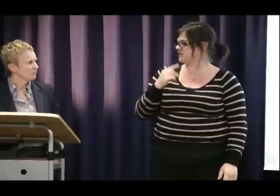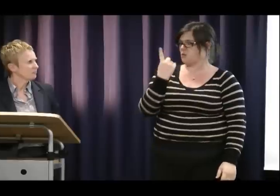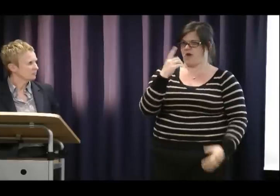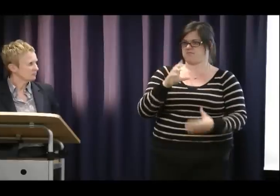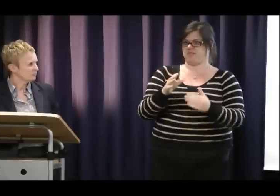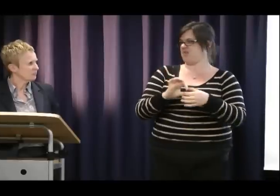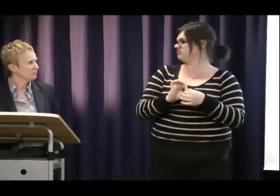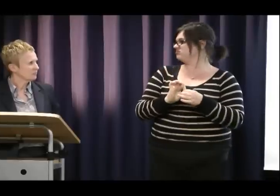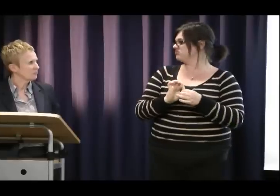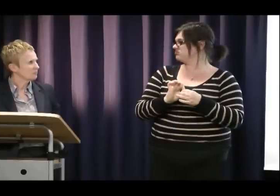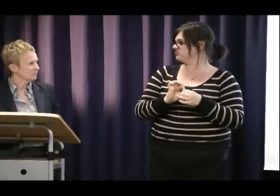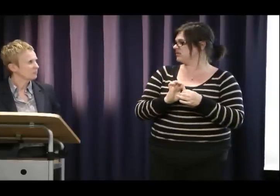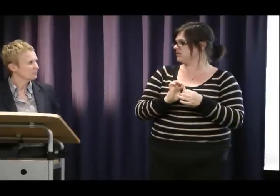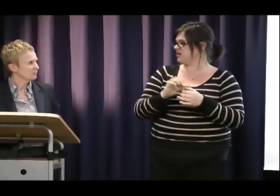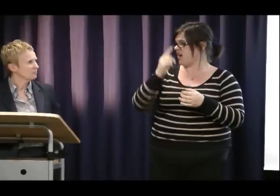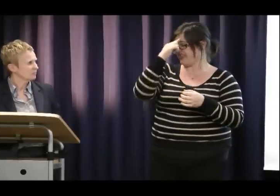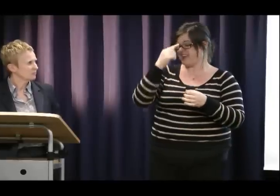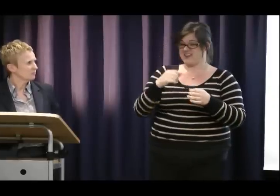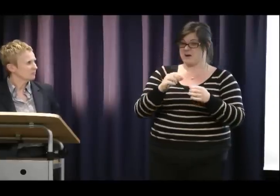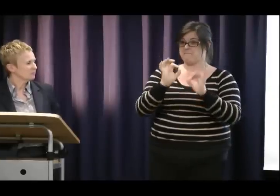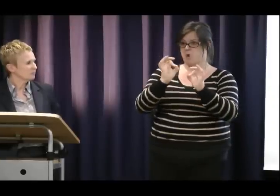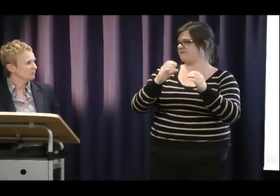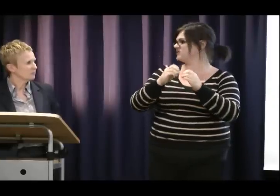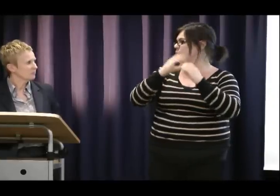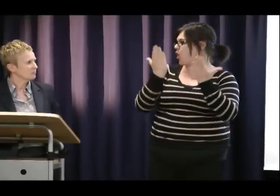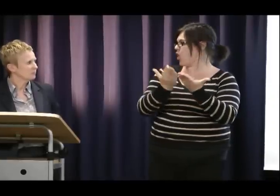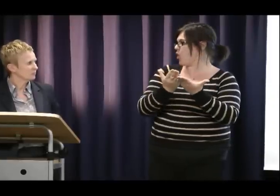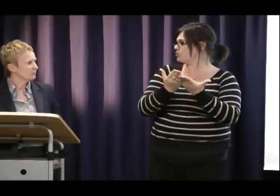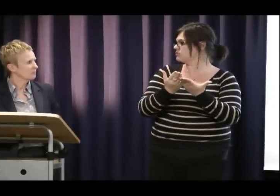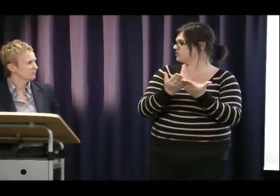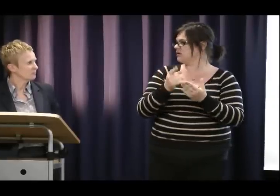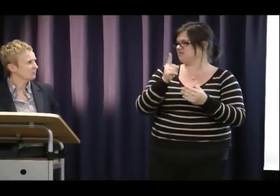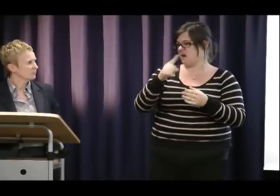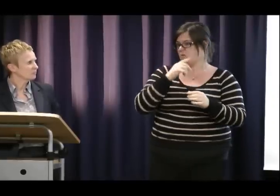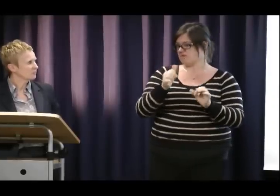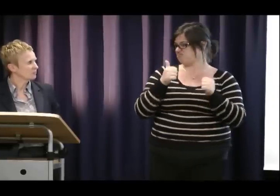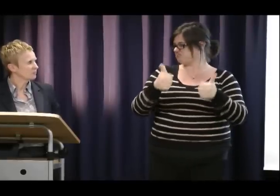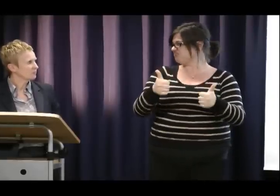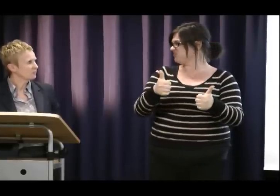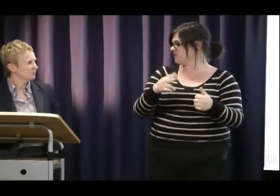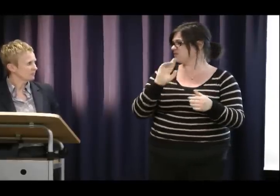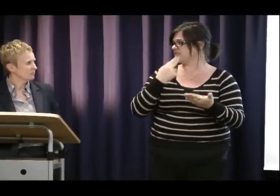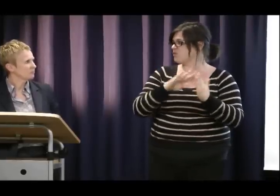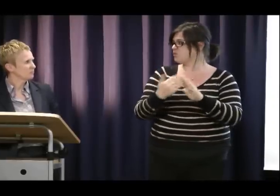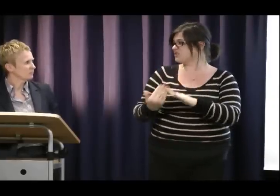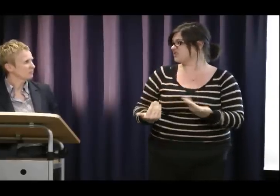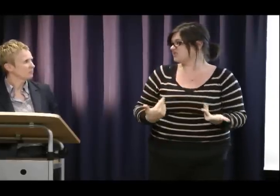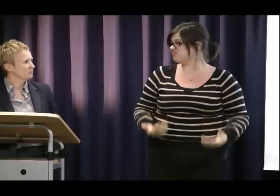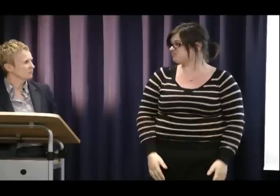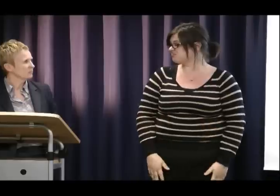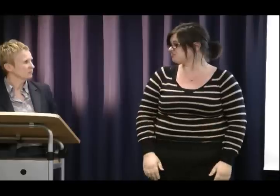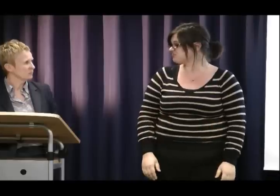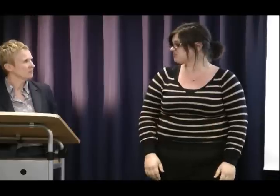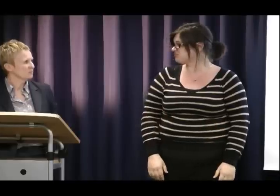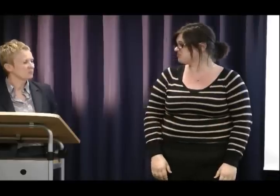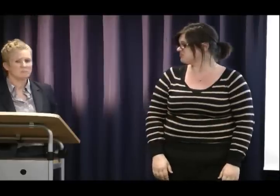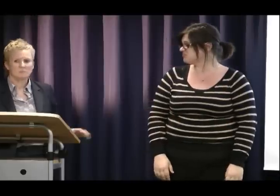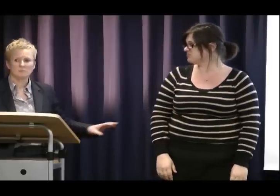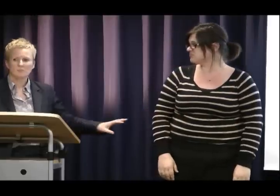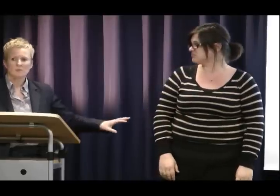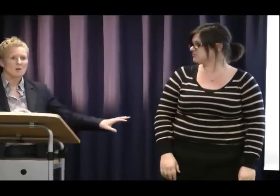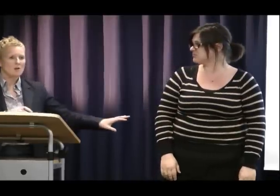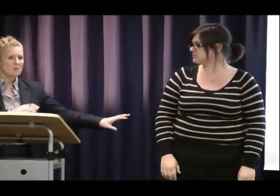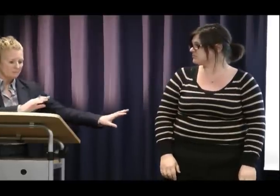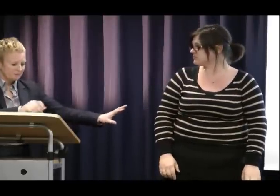where you go to one location and you can receive all the services and information you need. So that would be the perfect world scenario, and I think suitable for the